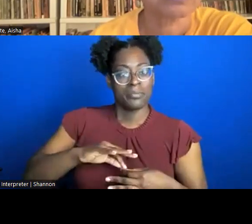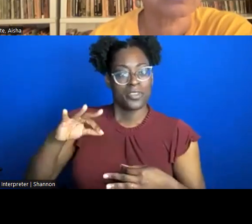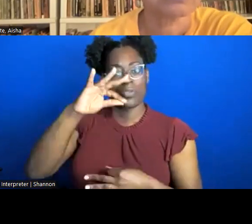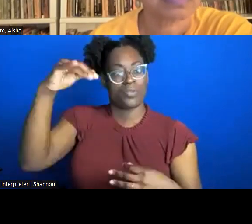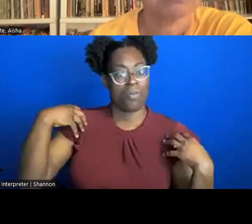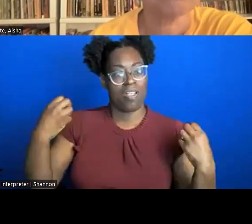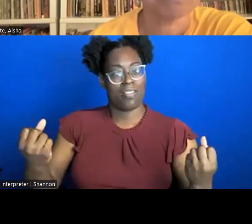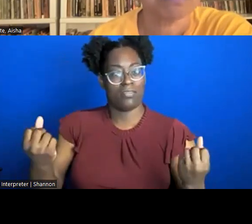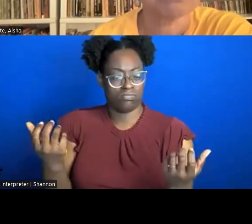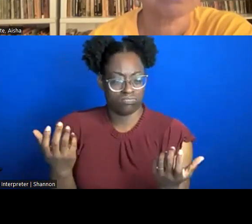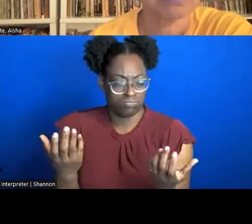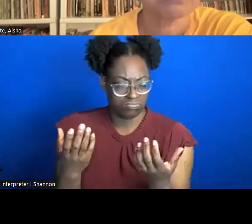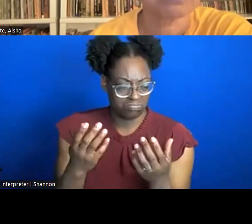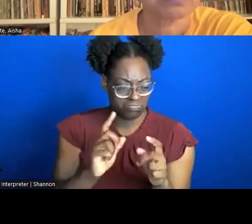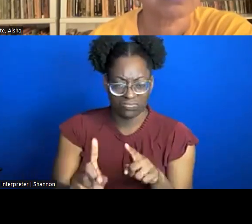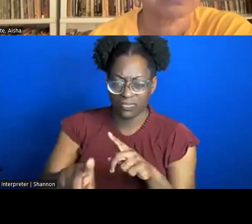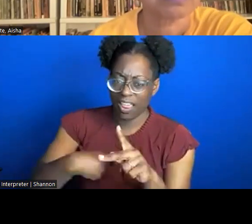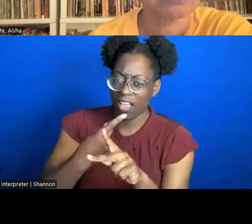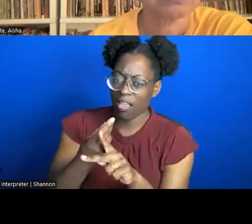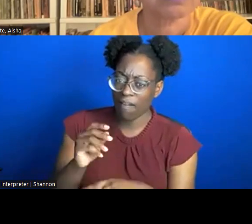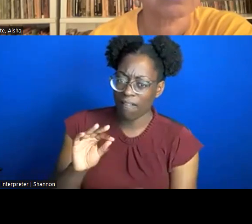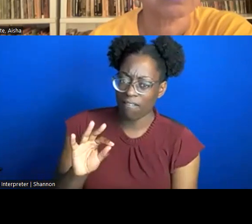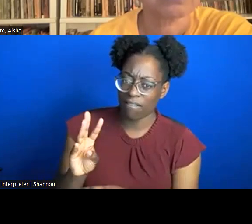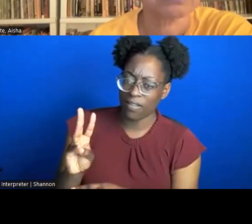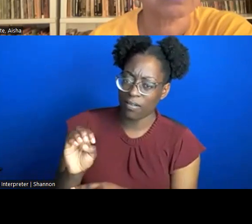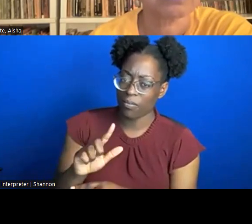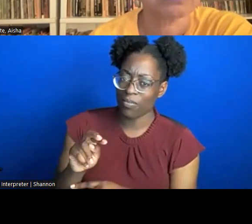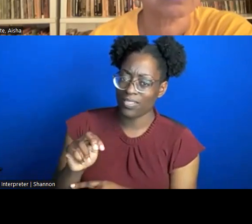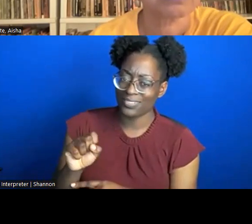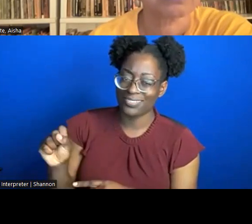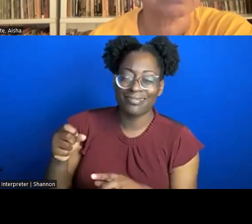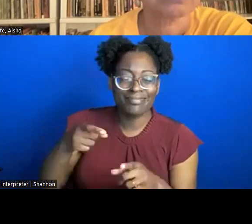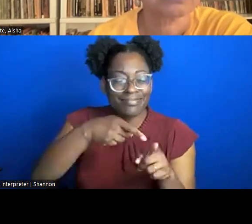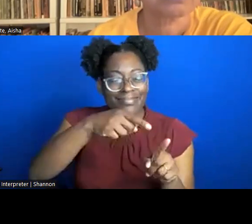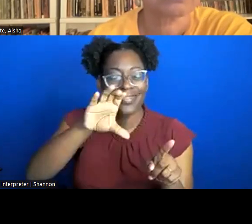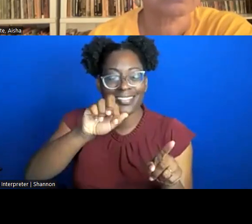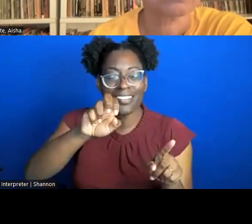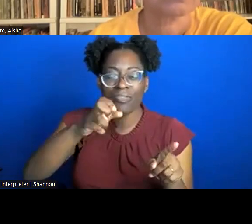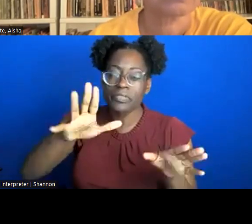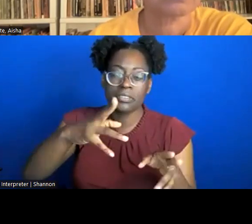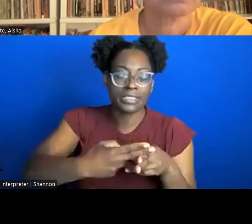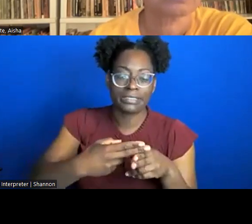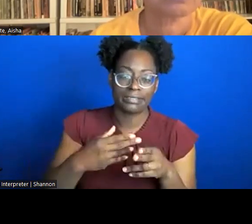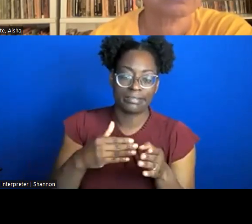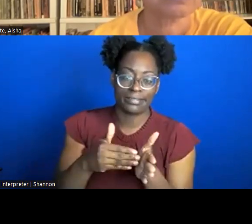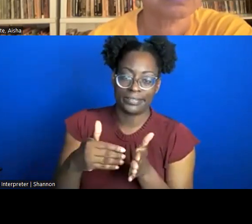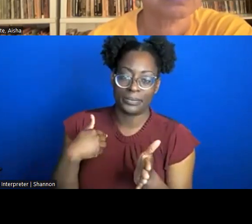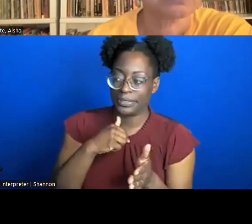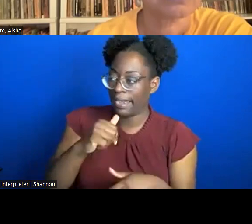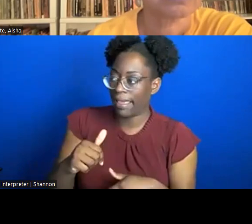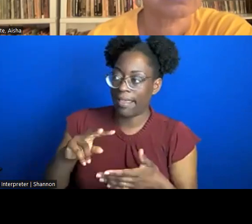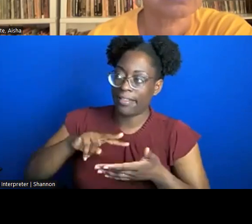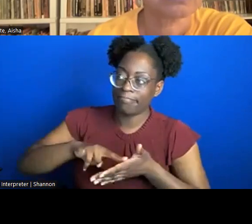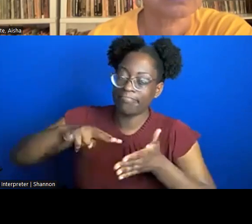think about, but being intentional about really identifying what does it mean for me to truly embrace a life, you know, whether it's in spirituality or